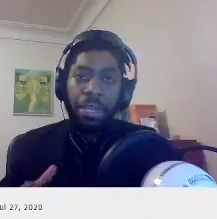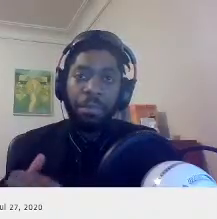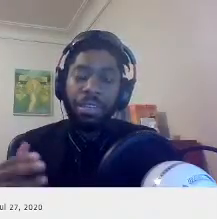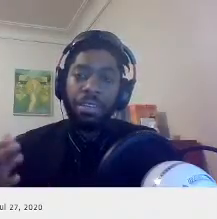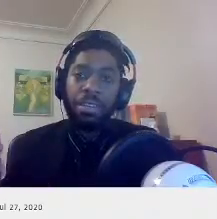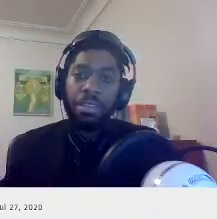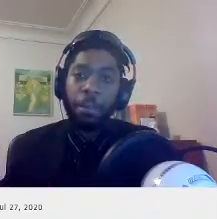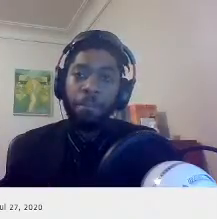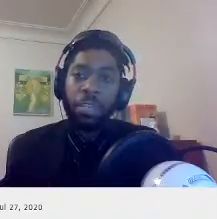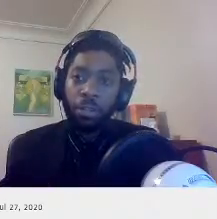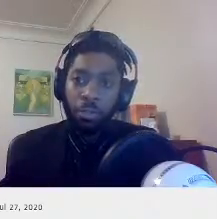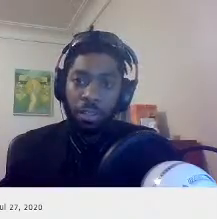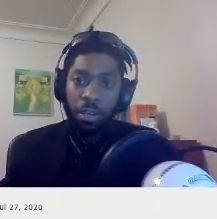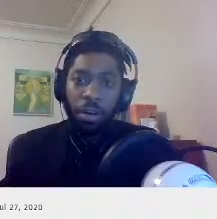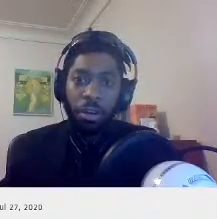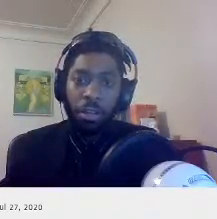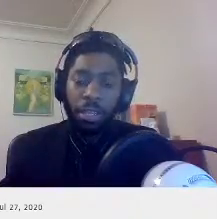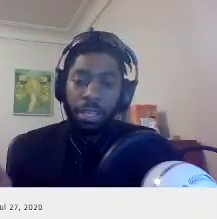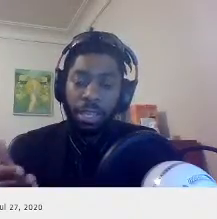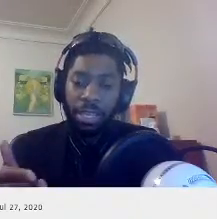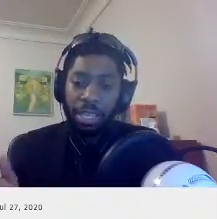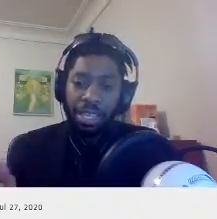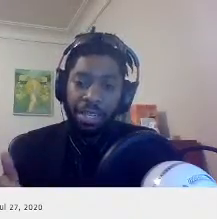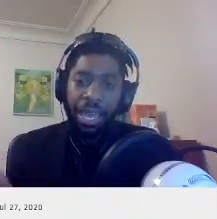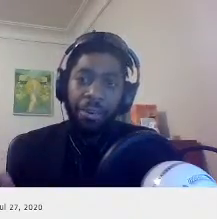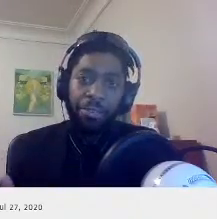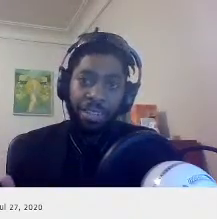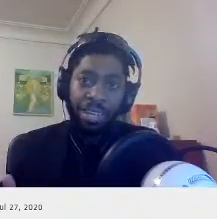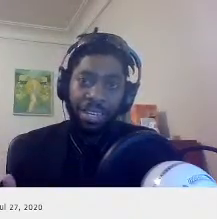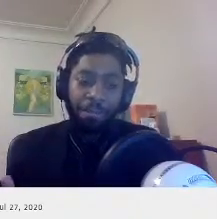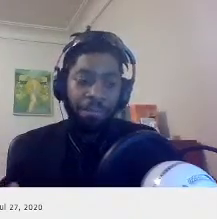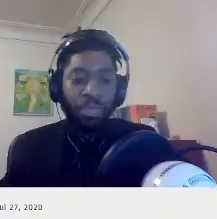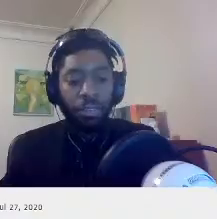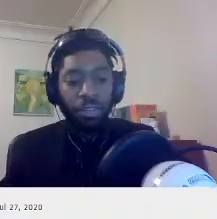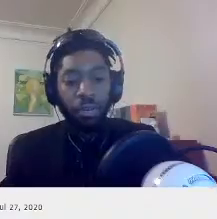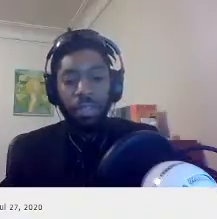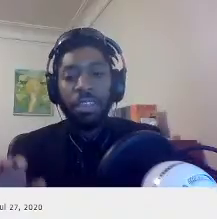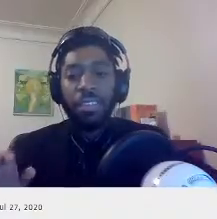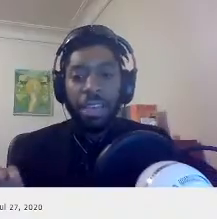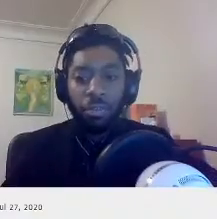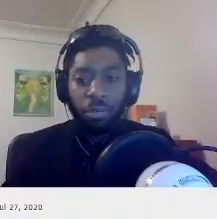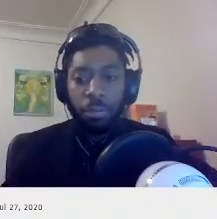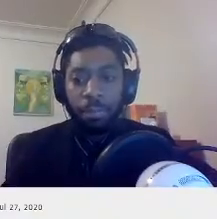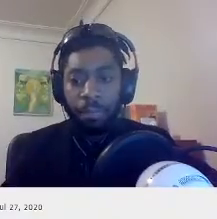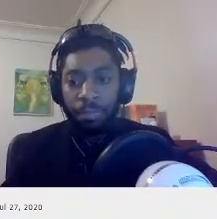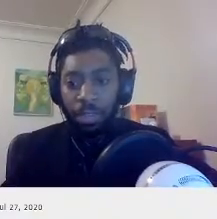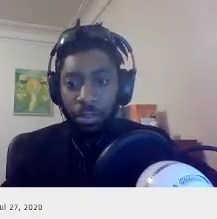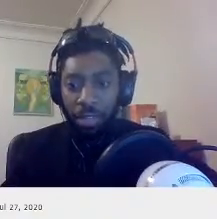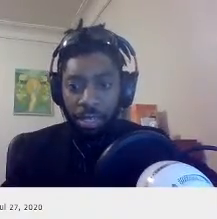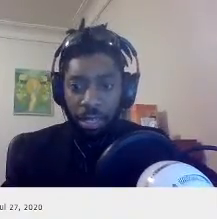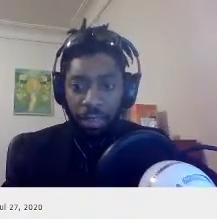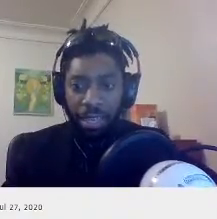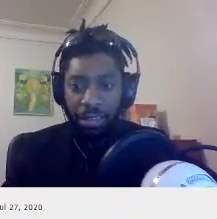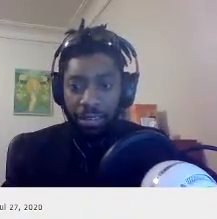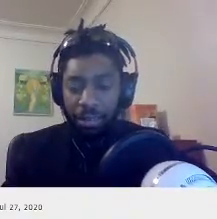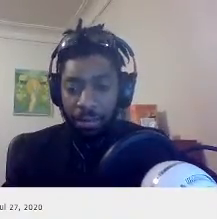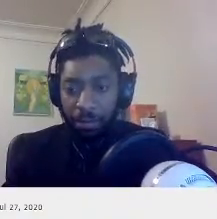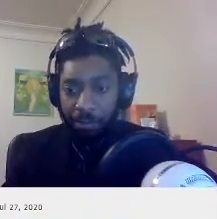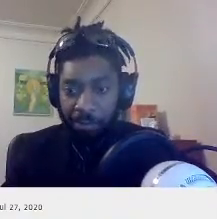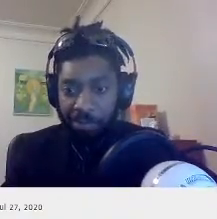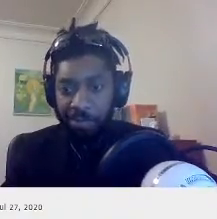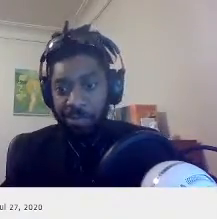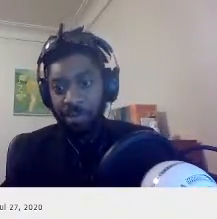where they recommended closing all in-house dining. So unless it's outdoor, they're saying none of that.